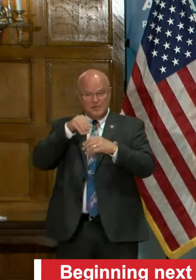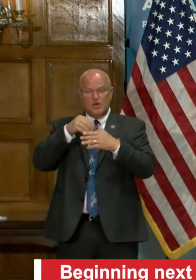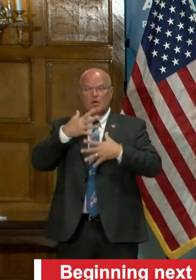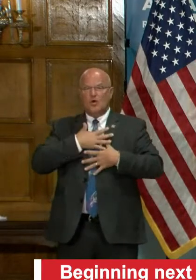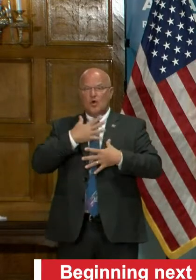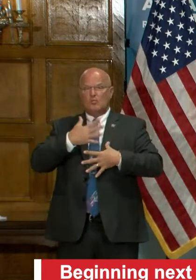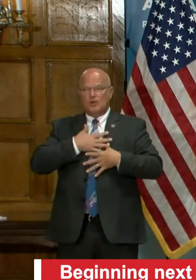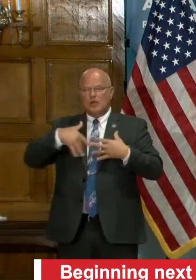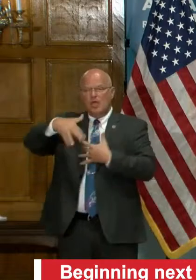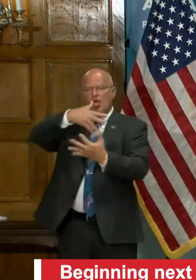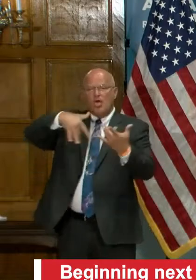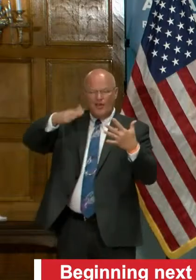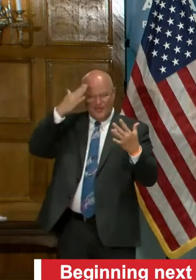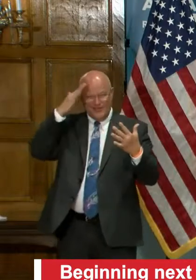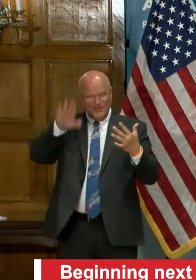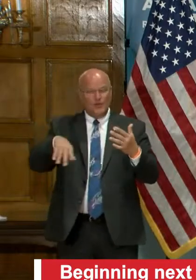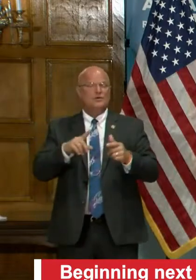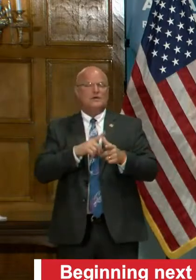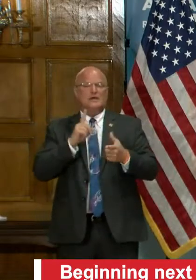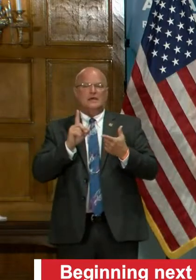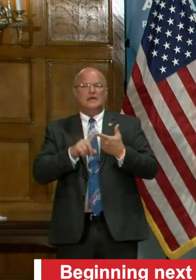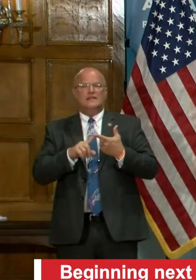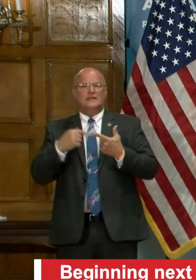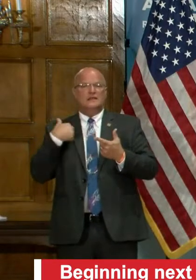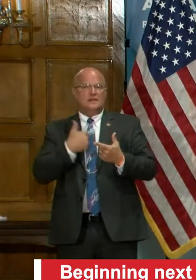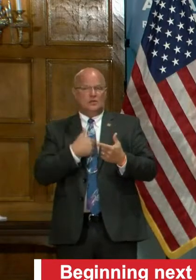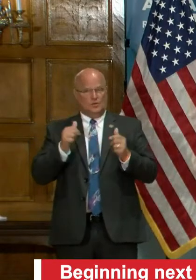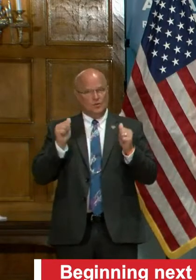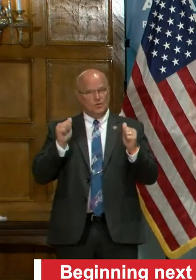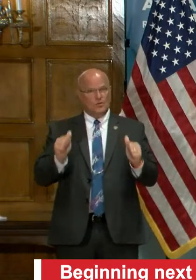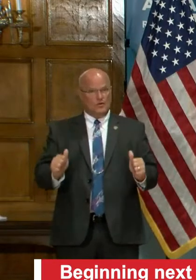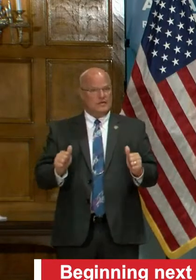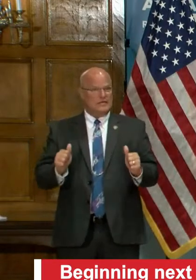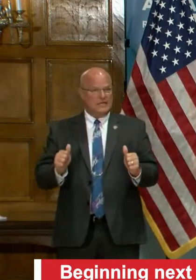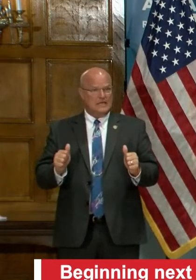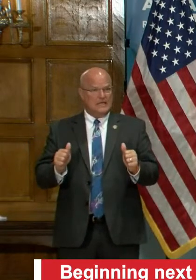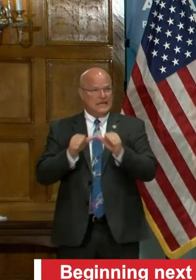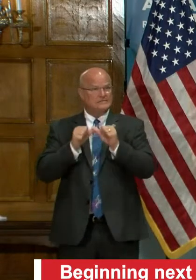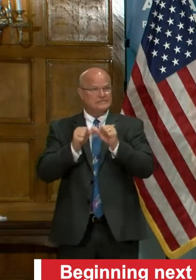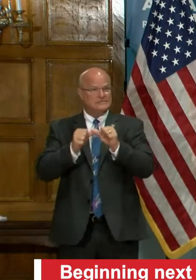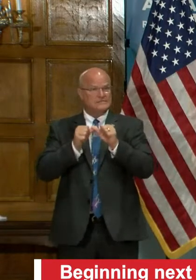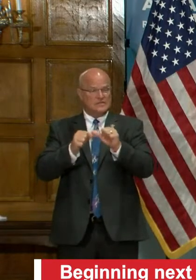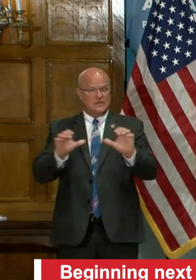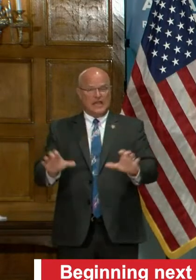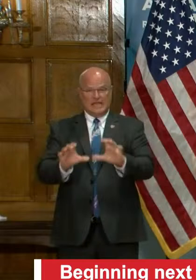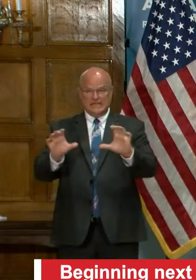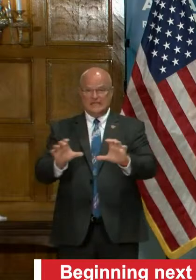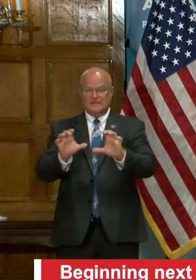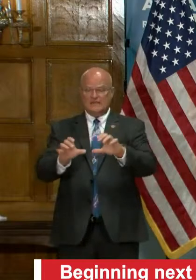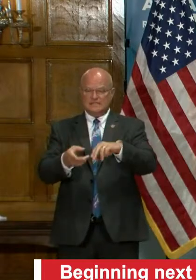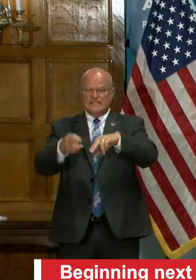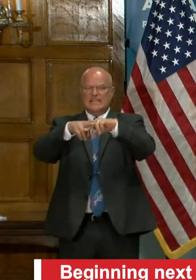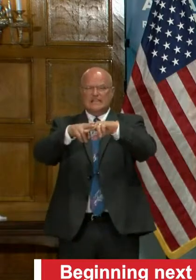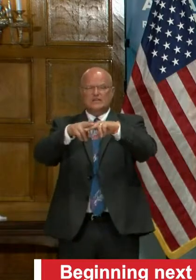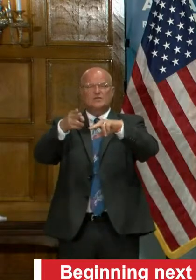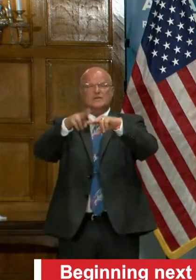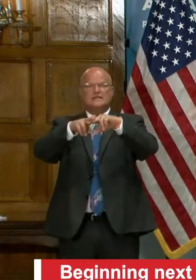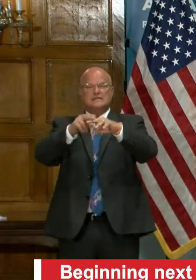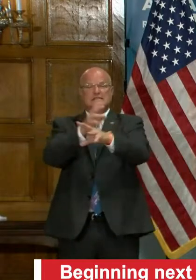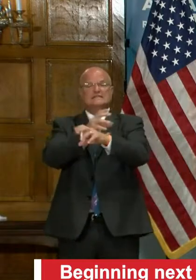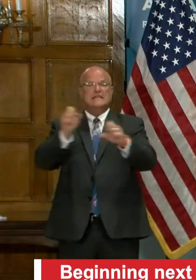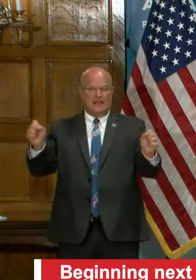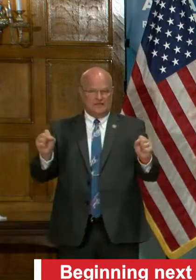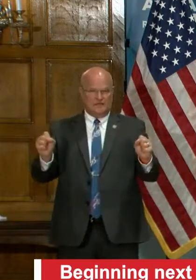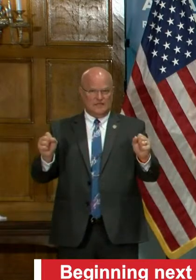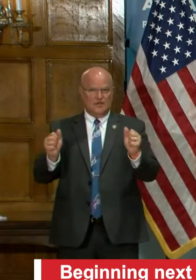are breathing one another's air, then we can continue those activities, increase those activities